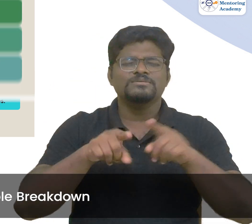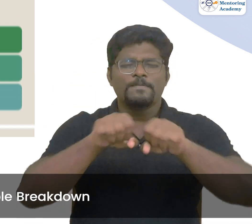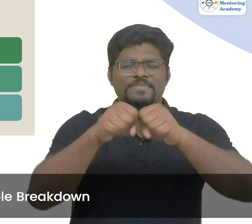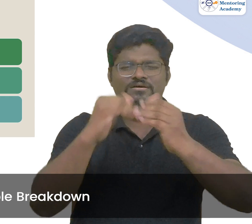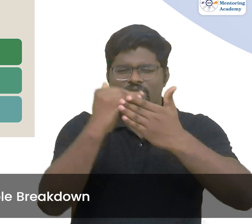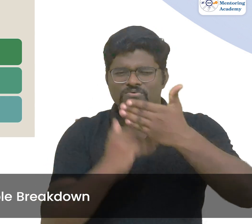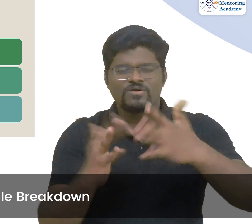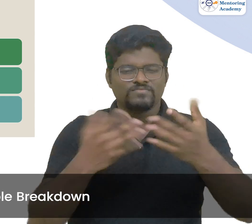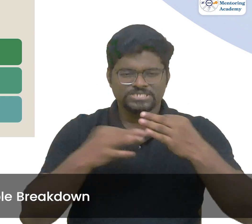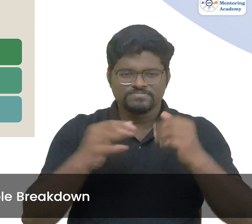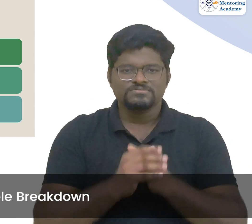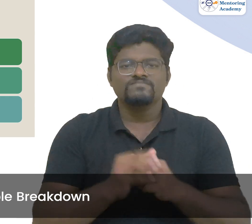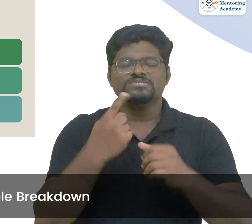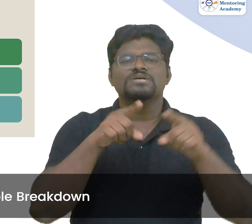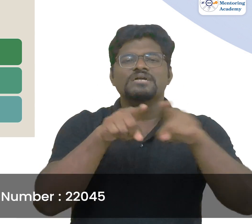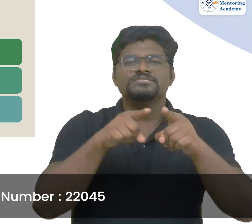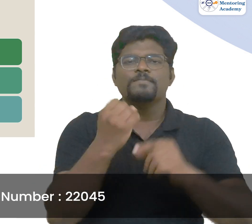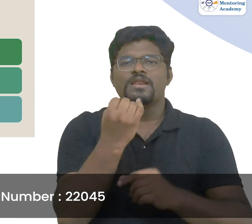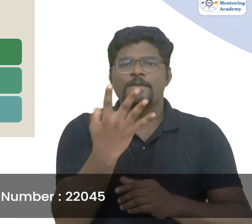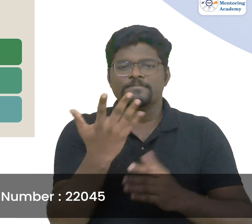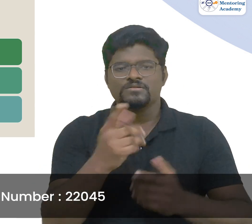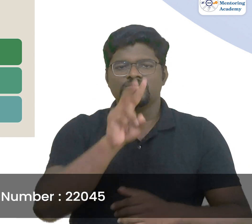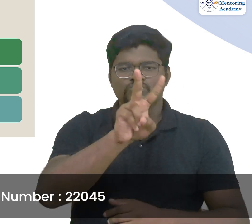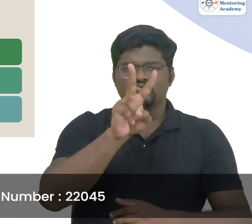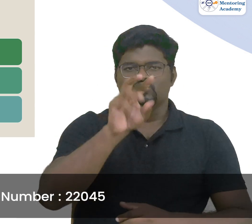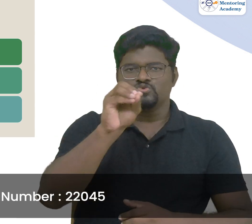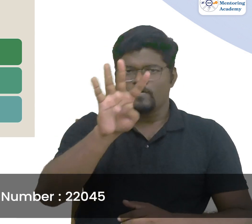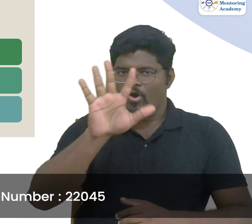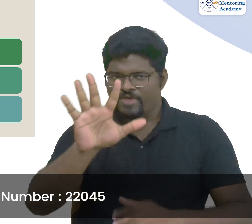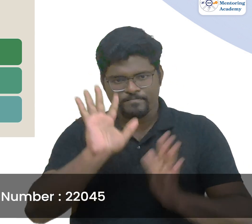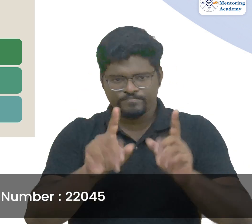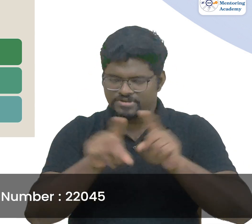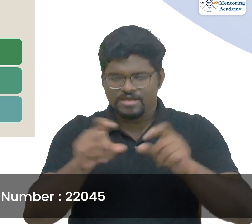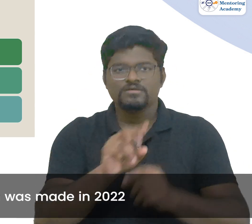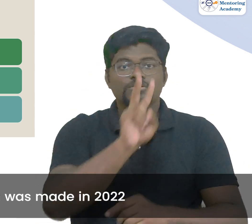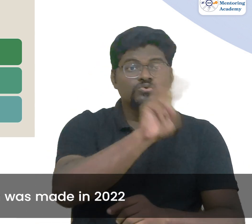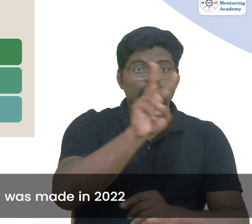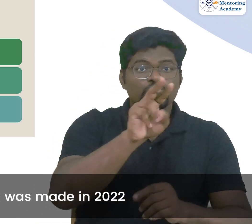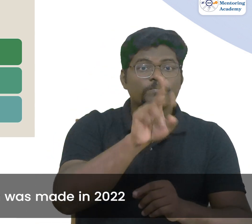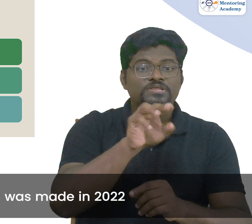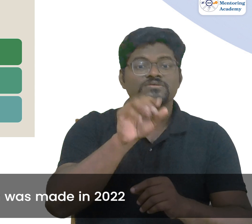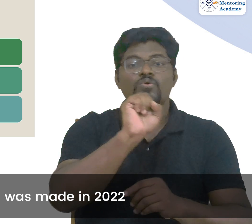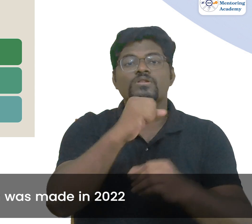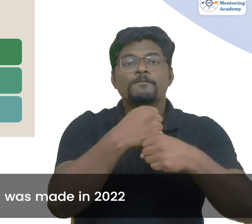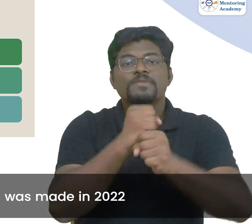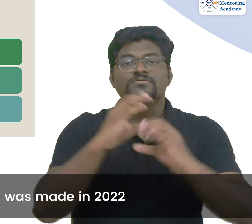Example, breakdown. Example number 22045. 22 indicates that coach was made